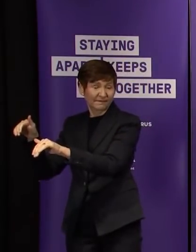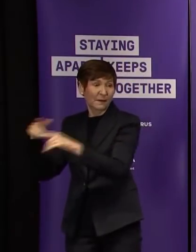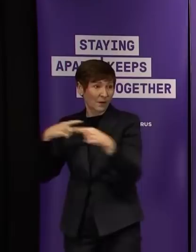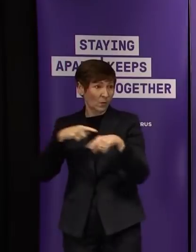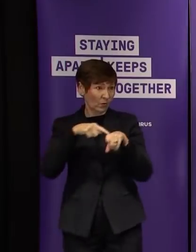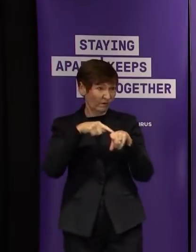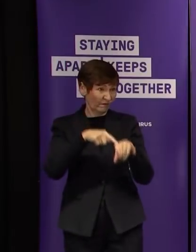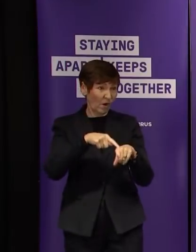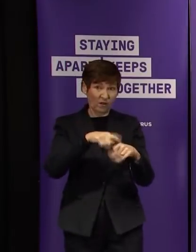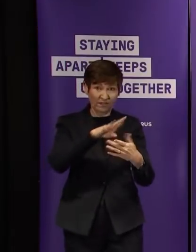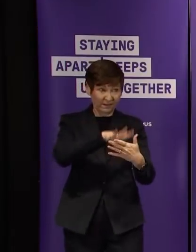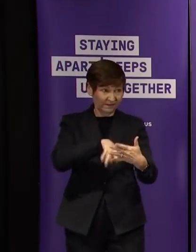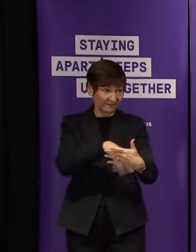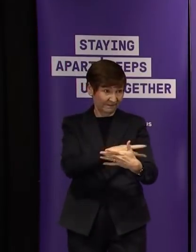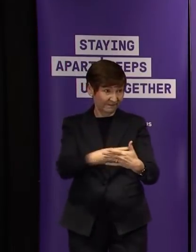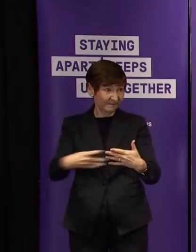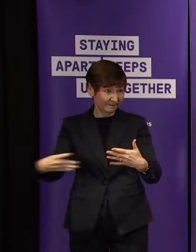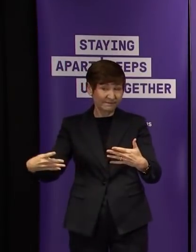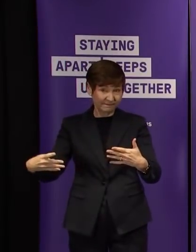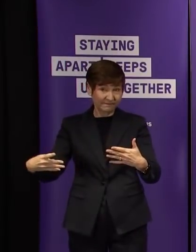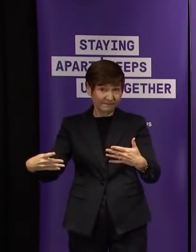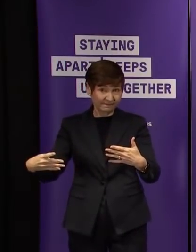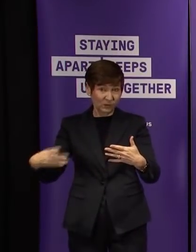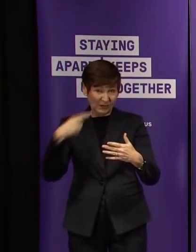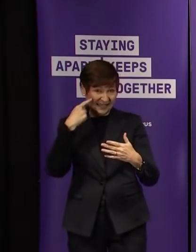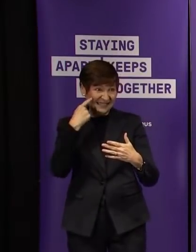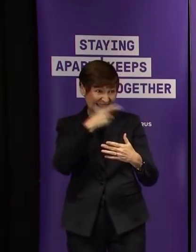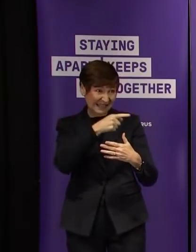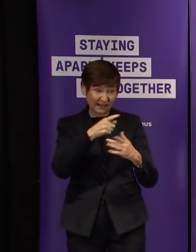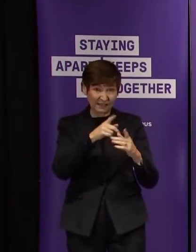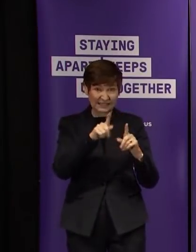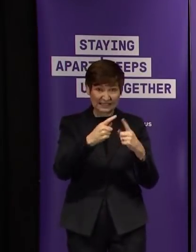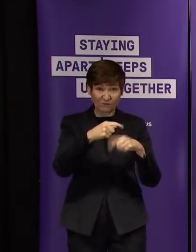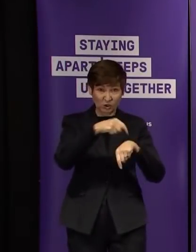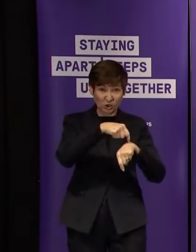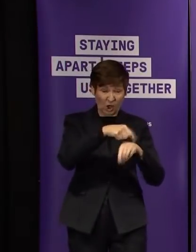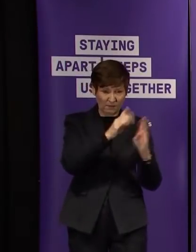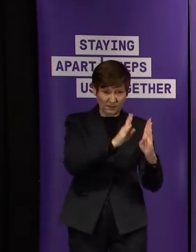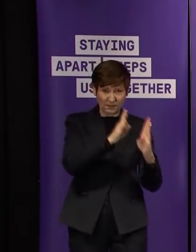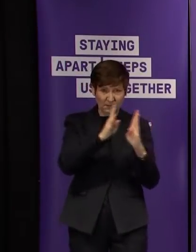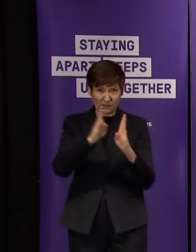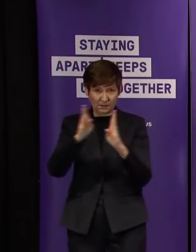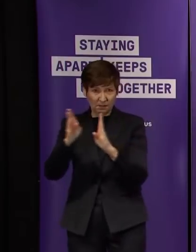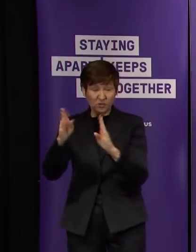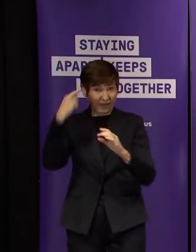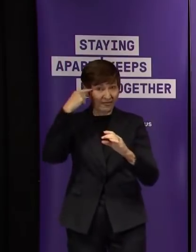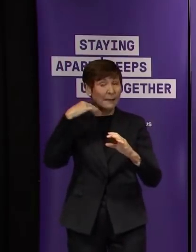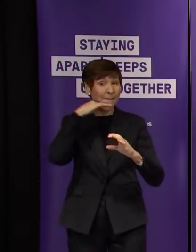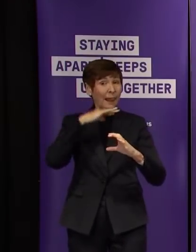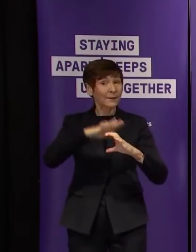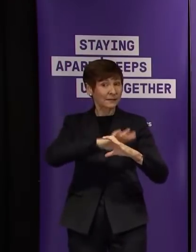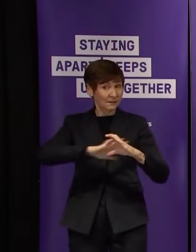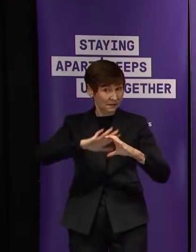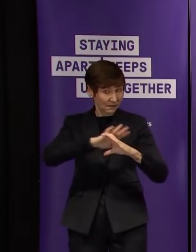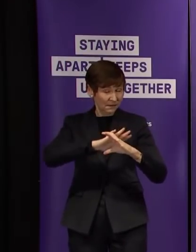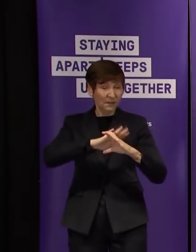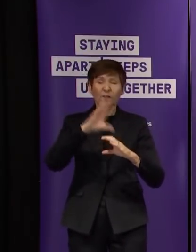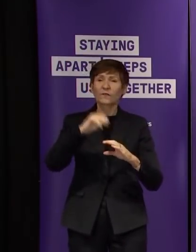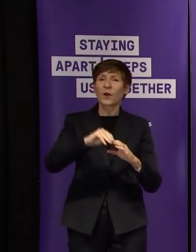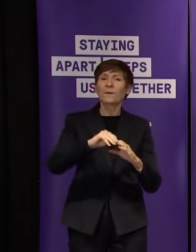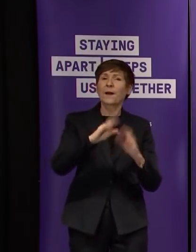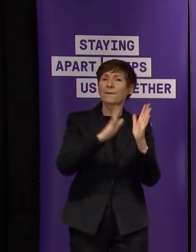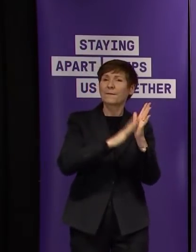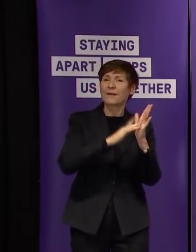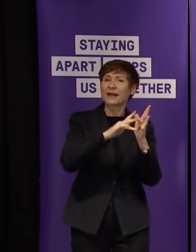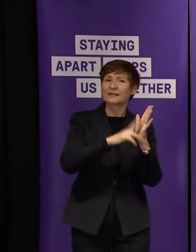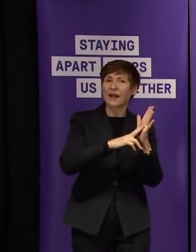per normal, all years, all schools. In terms of, again, continuing Metro Melbourne, from the 12th, Monday